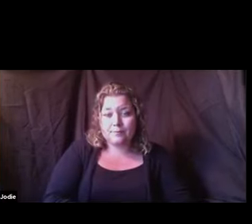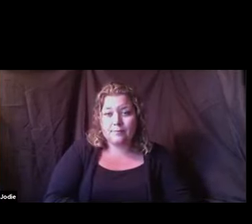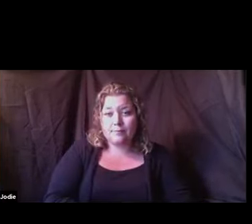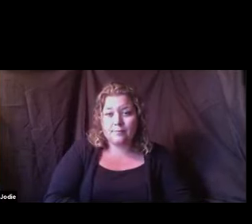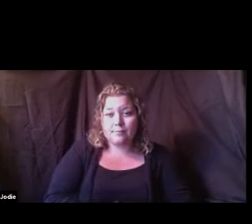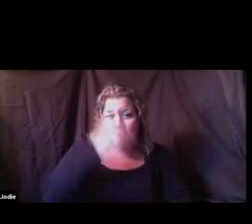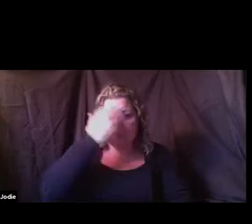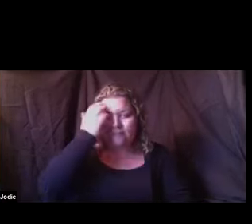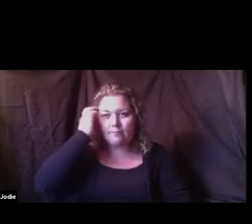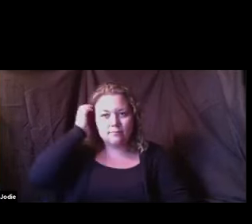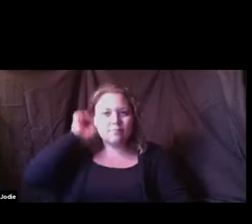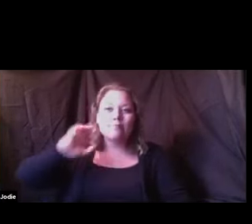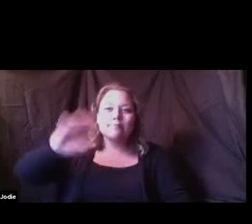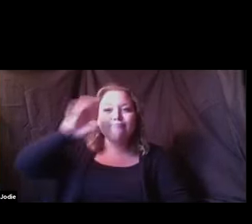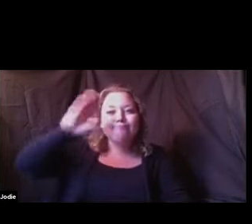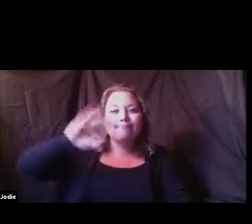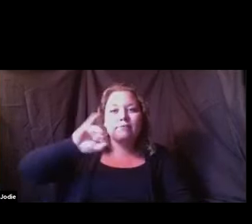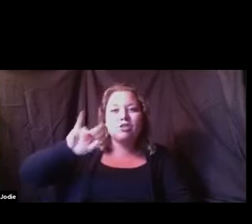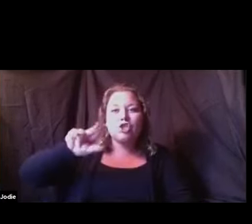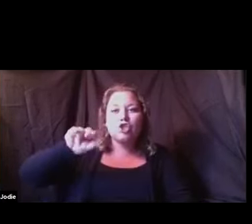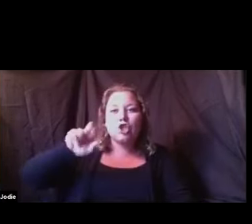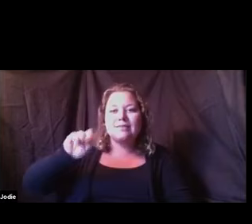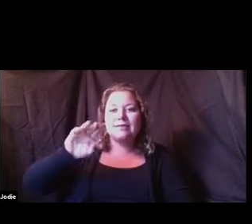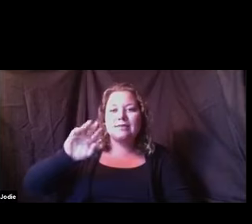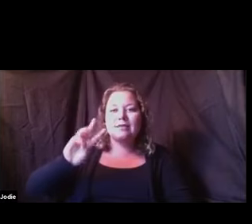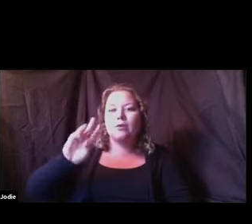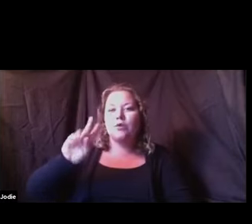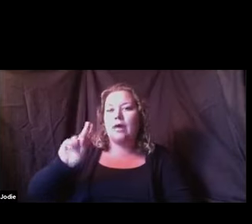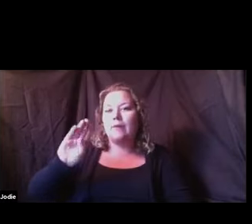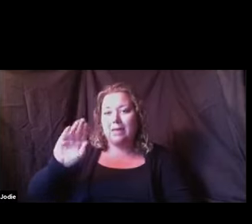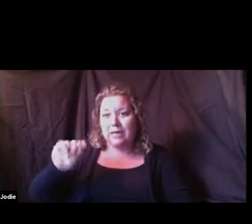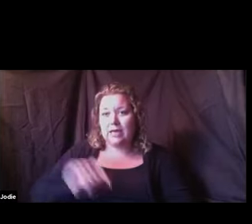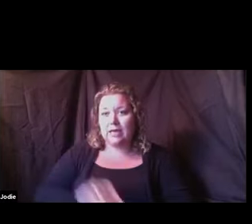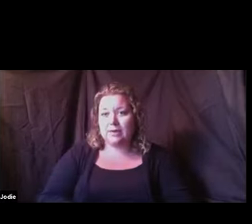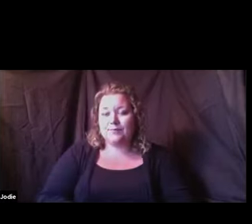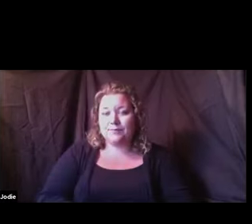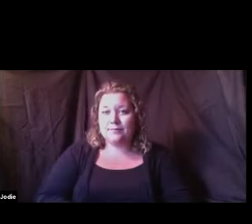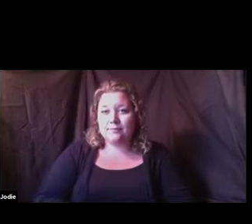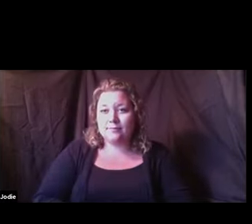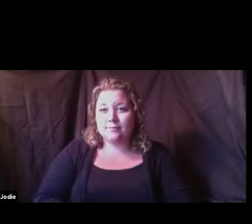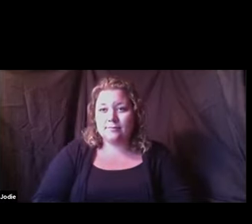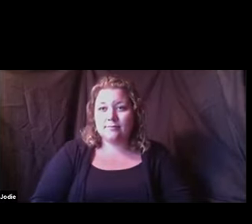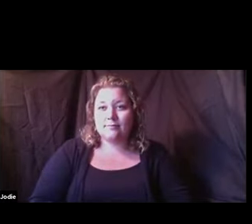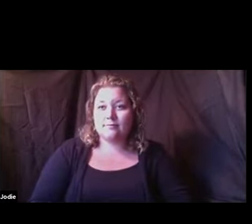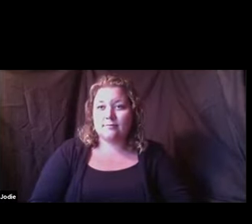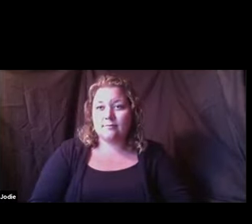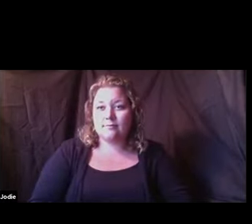Hey, Jen, Justin with WKBT. I kind of want to talk about that data